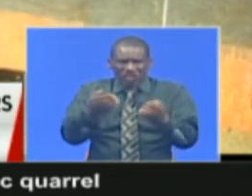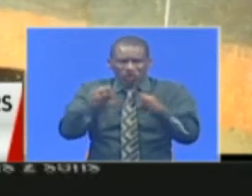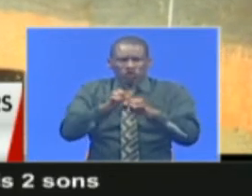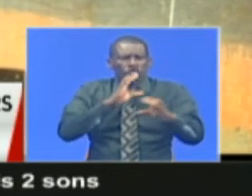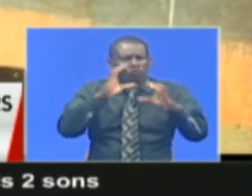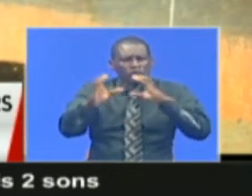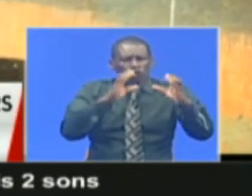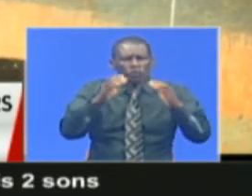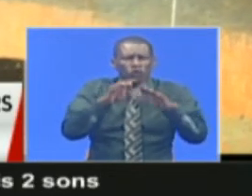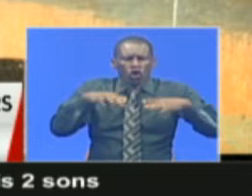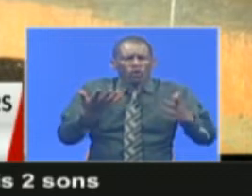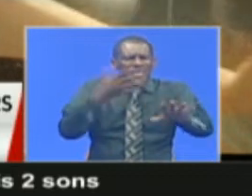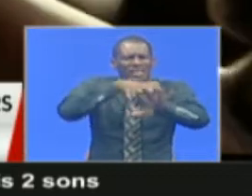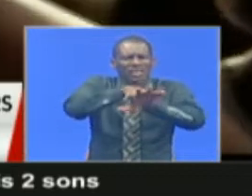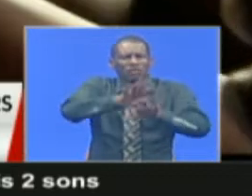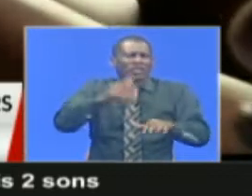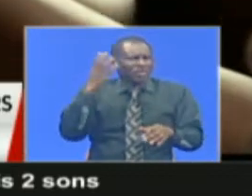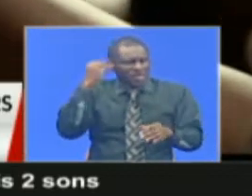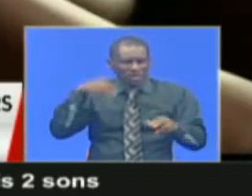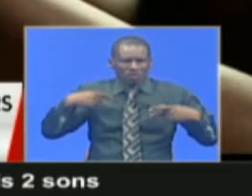communicating or integrating with the other hearing pupils.